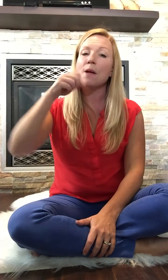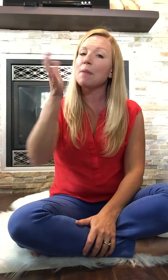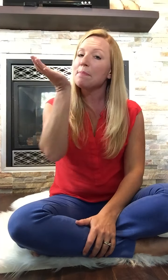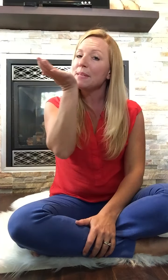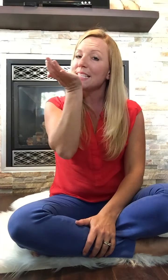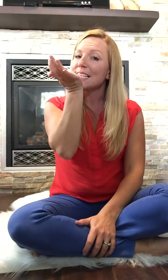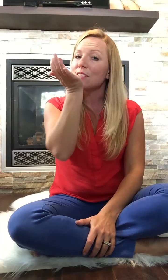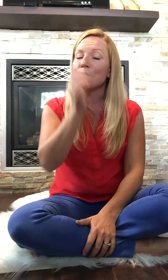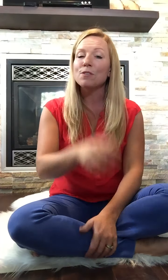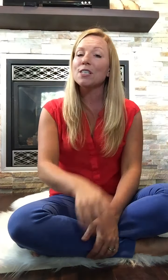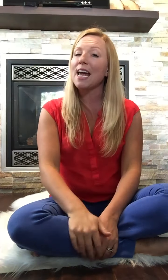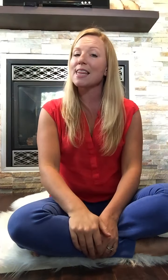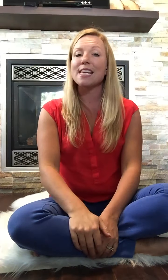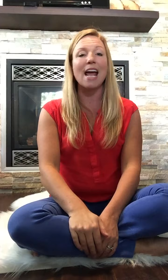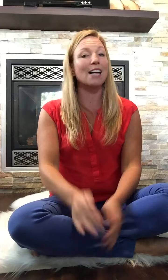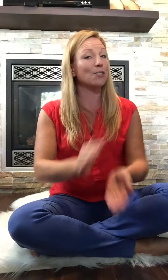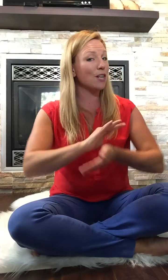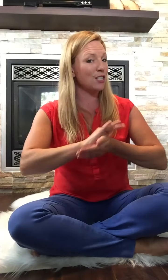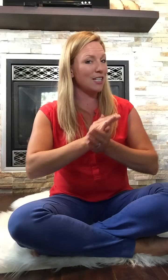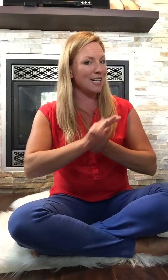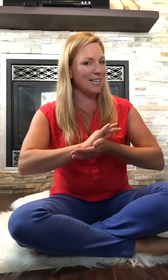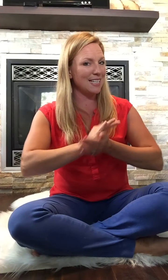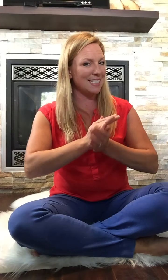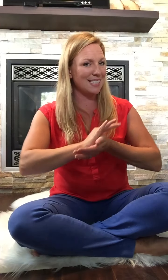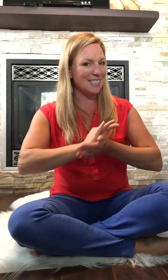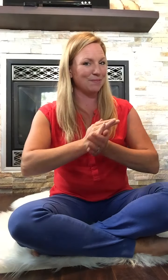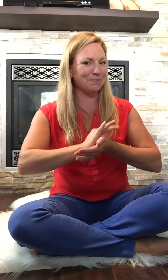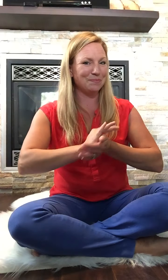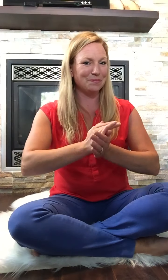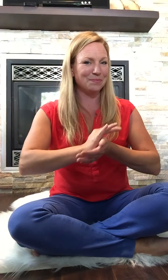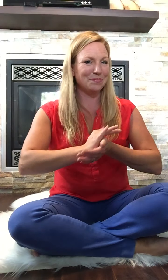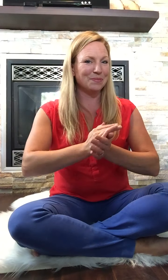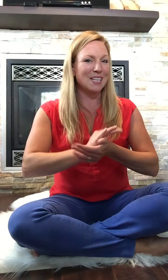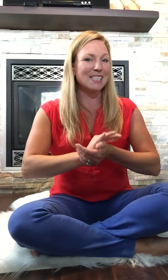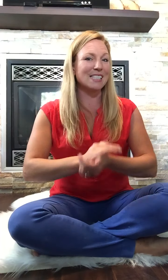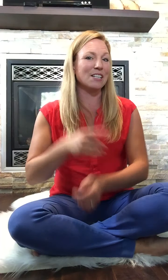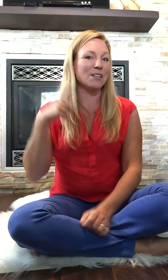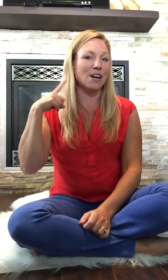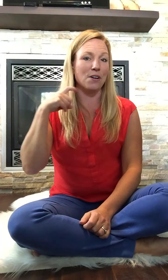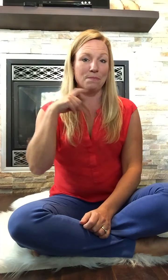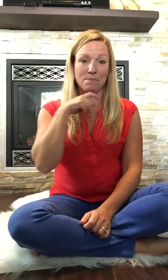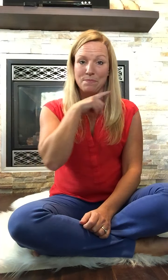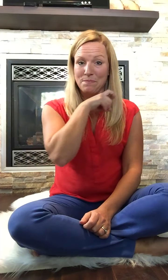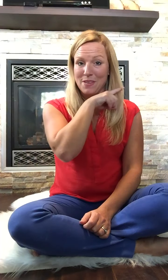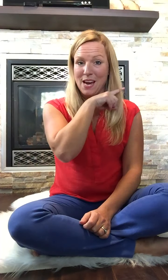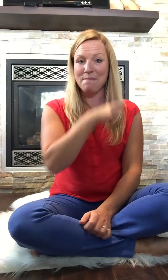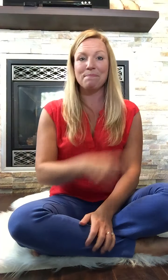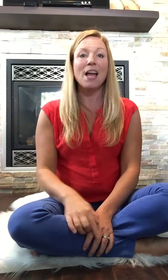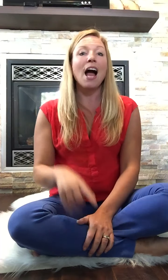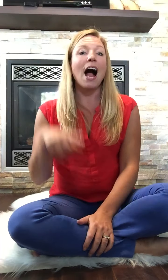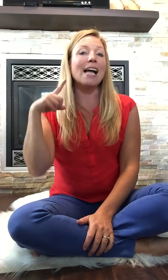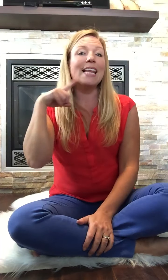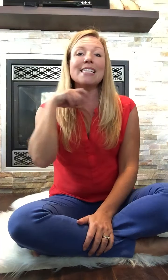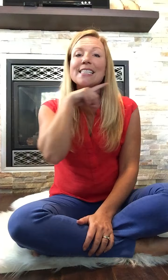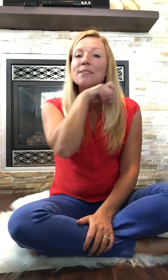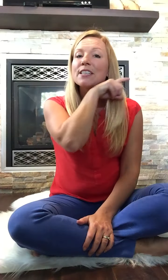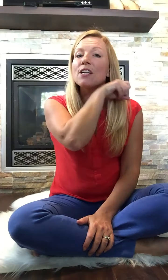my pizza. Don't forget the extra cheese. Cereal. Cereal. Okay. I like cereal on